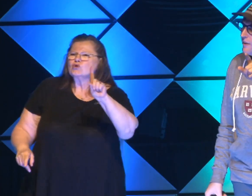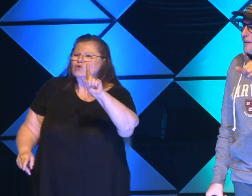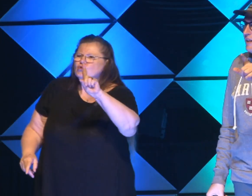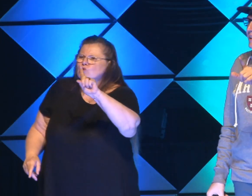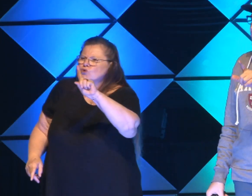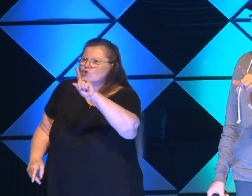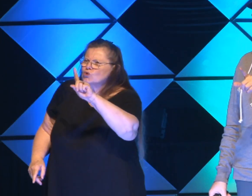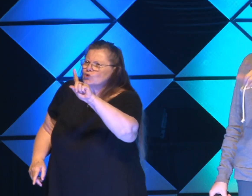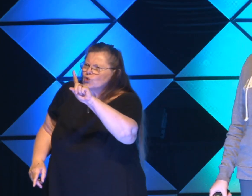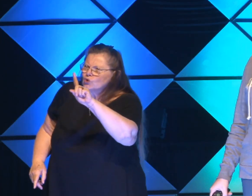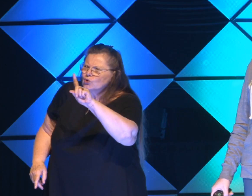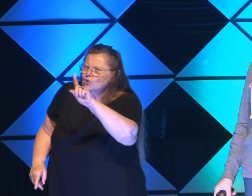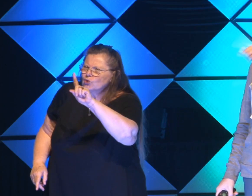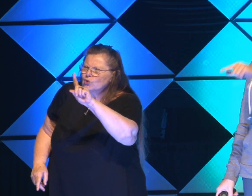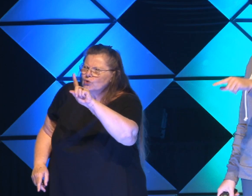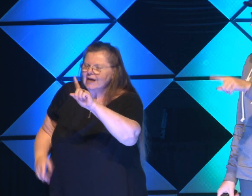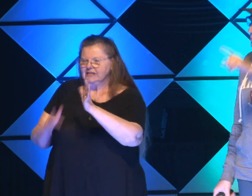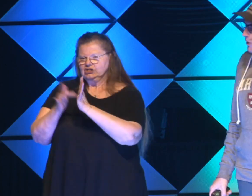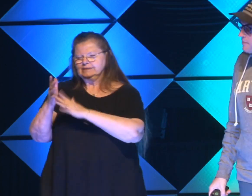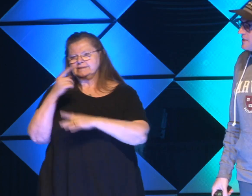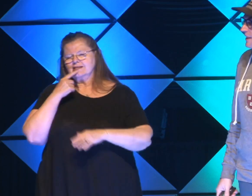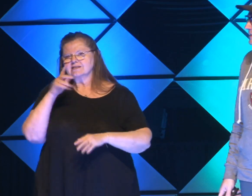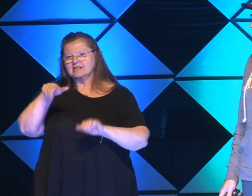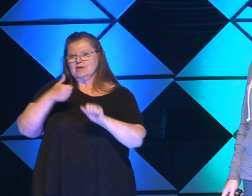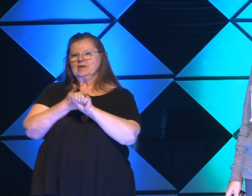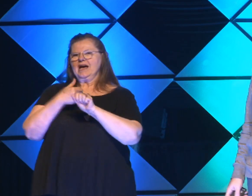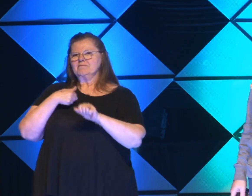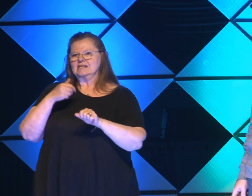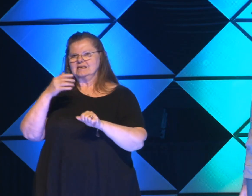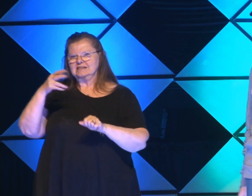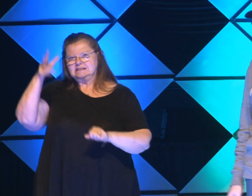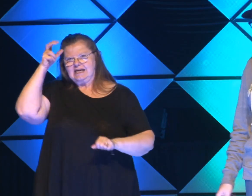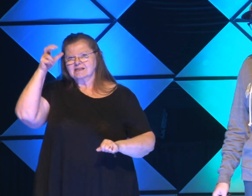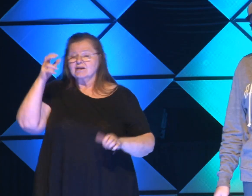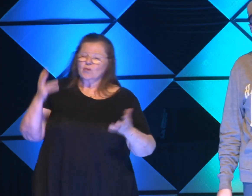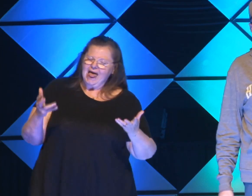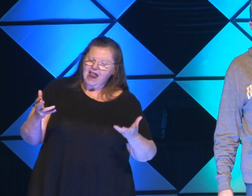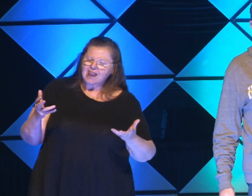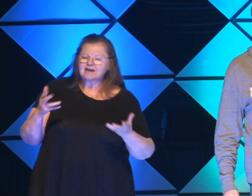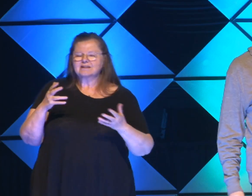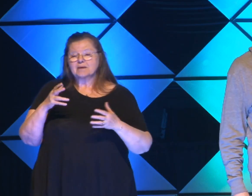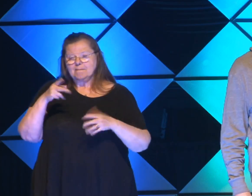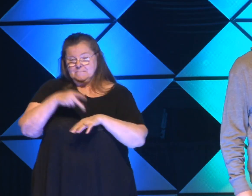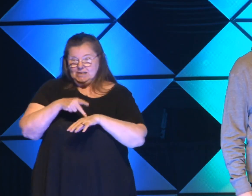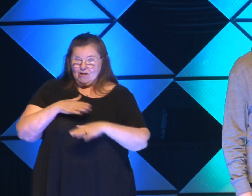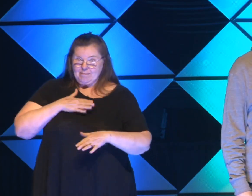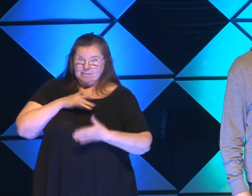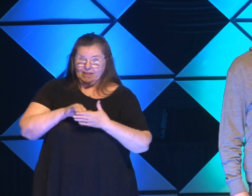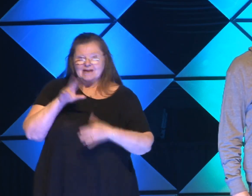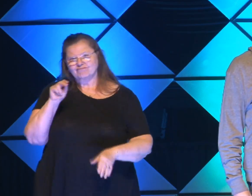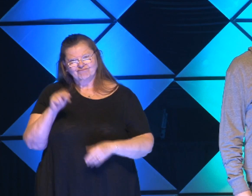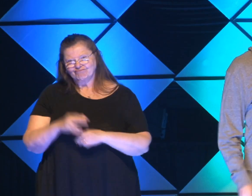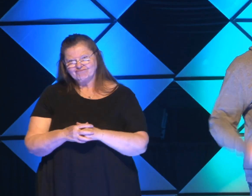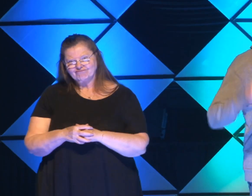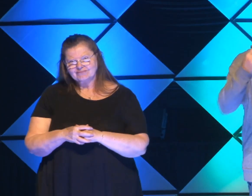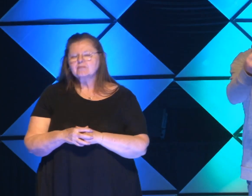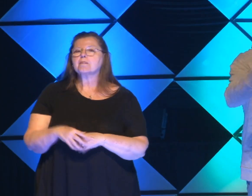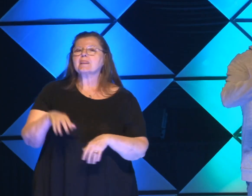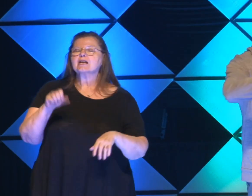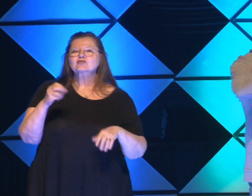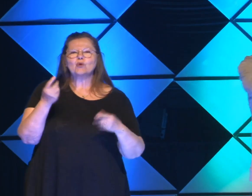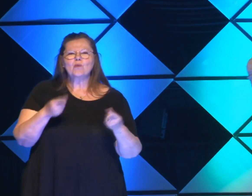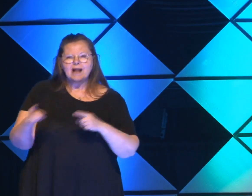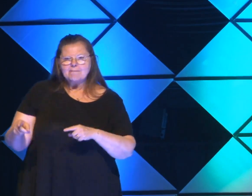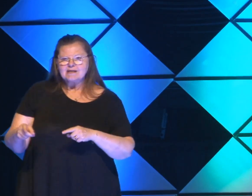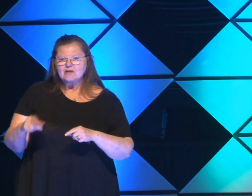no. And then Jesus says, get behind me, Satan. Probably not Peter's favorite day, right? So what do we have here,